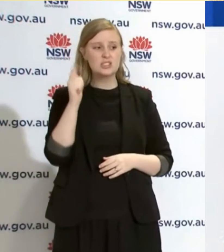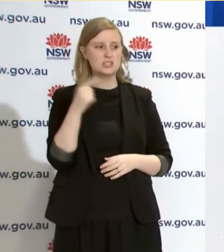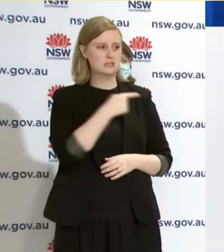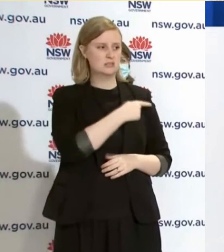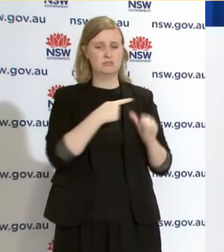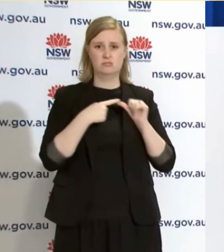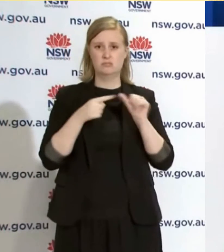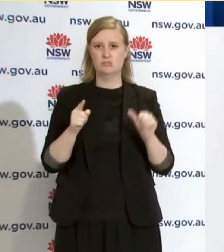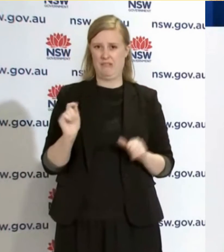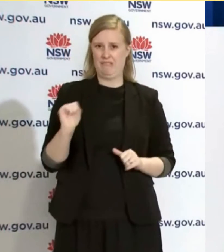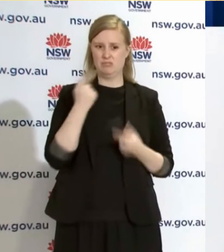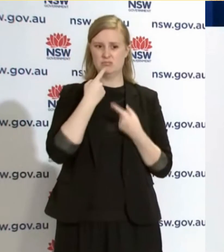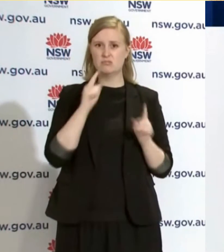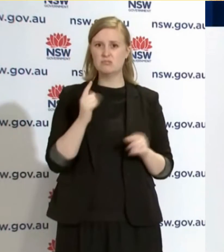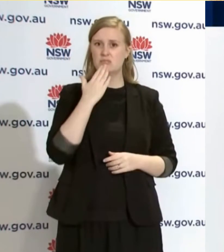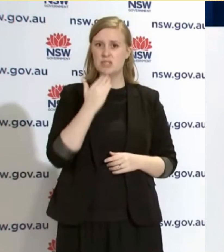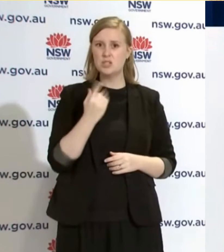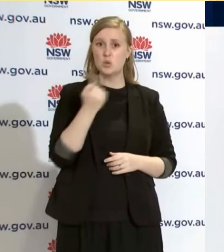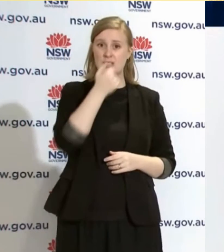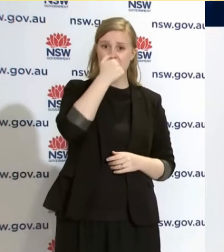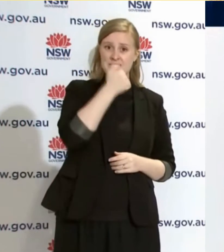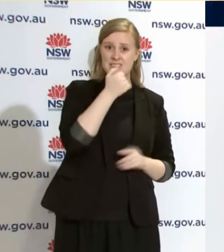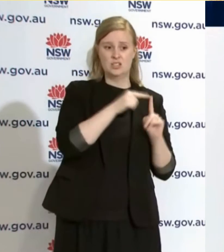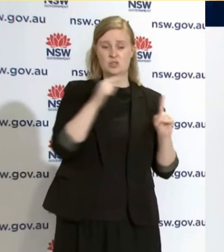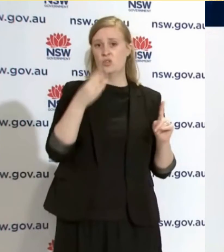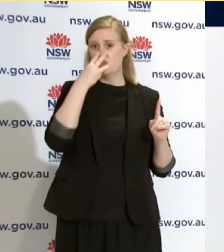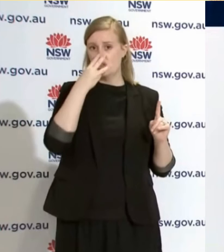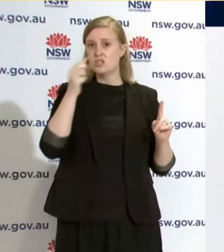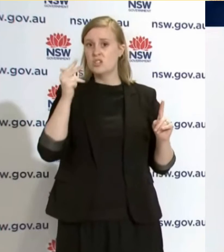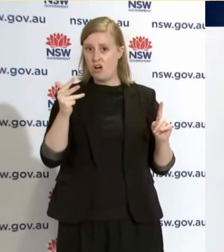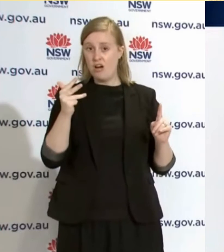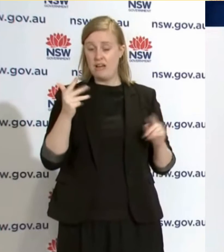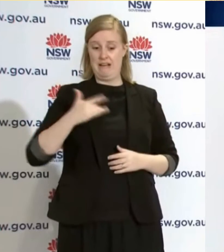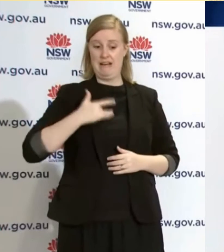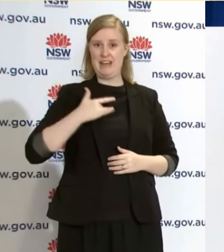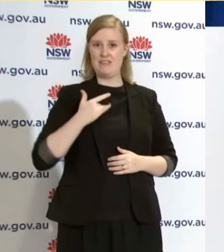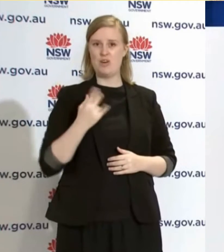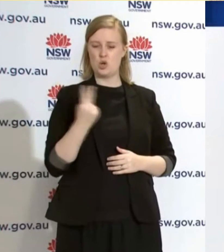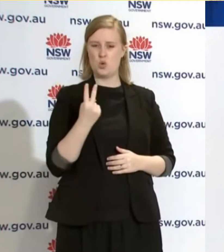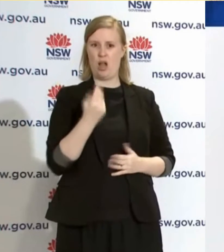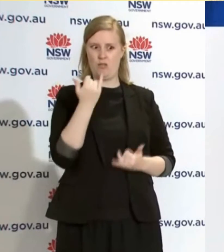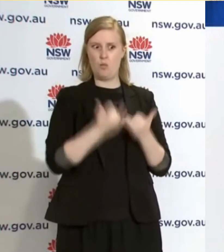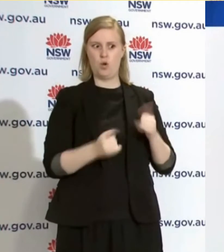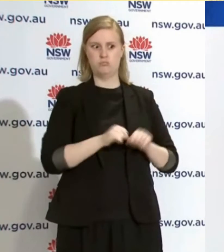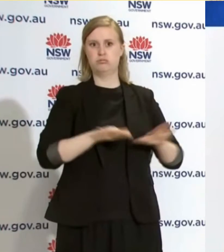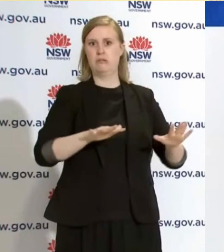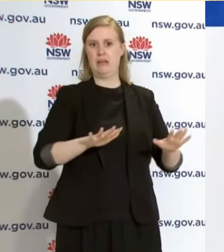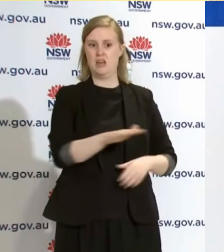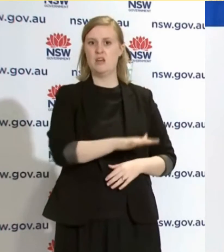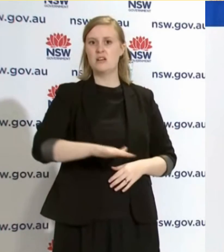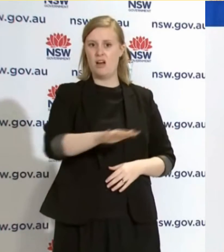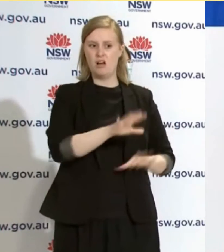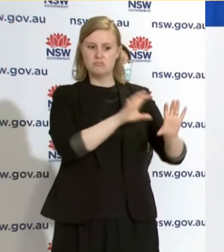the ages of 16 to 39 to come forward and get vaccinated in those local government areas of concerns in all those suburbs there.